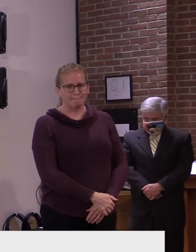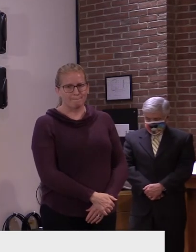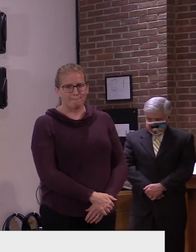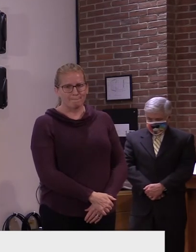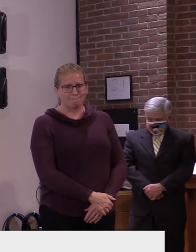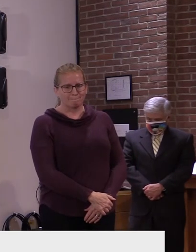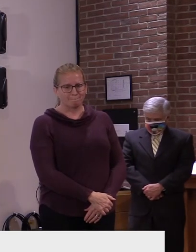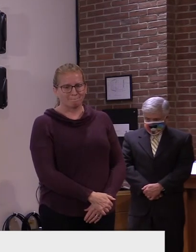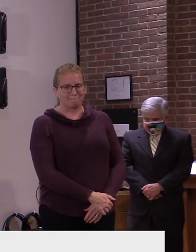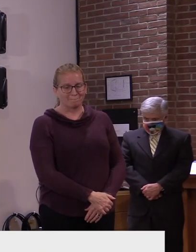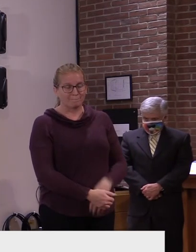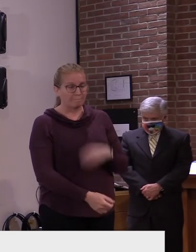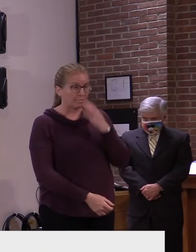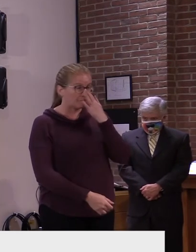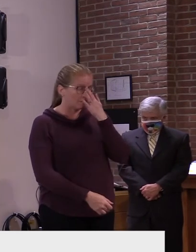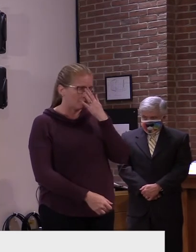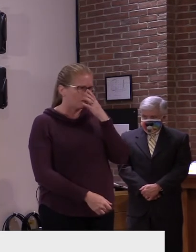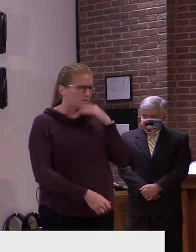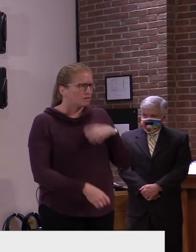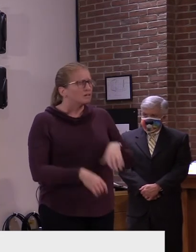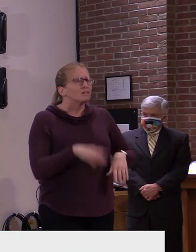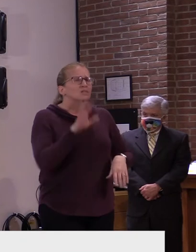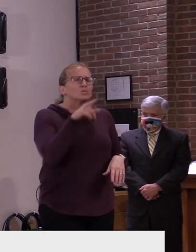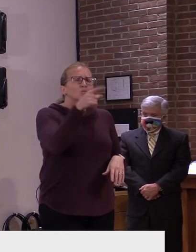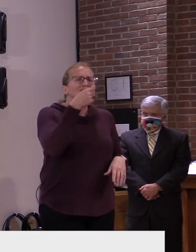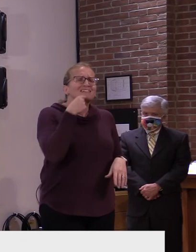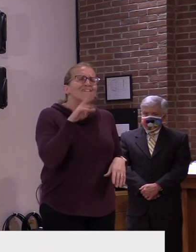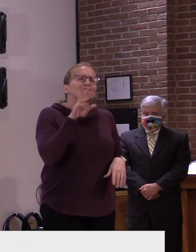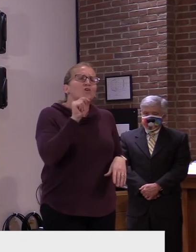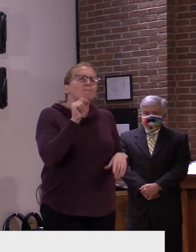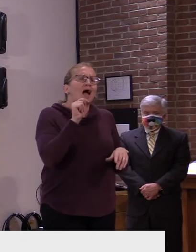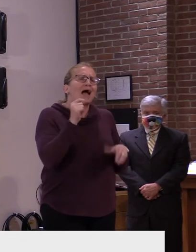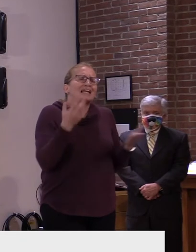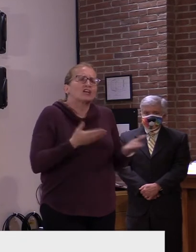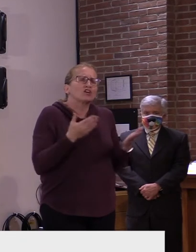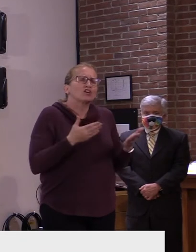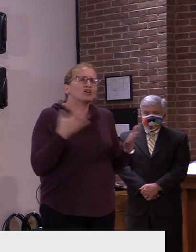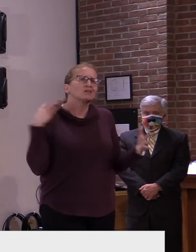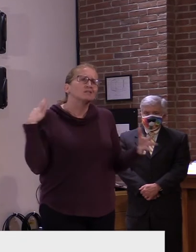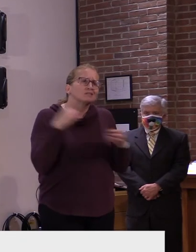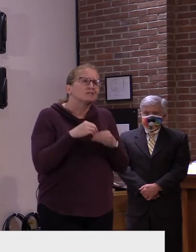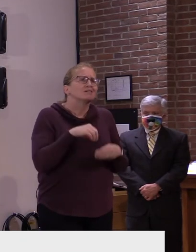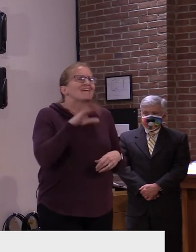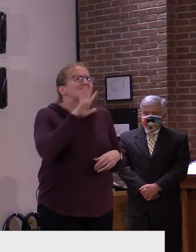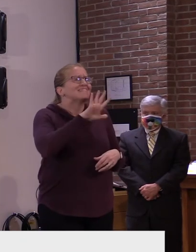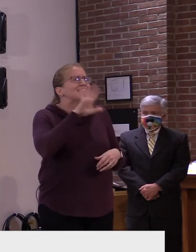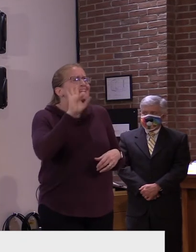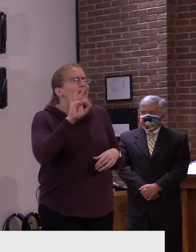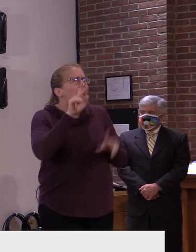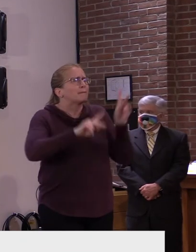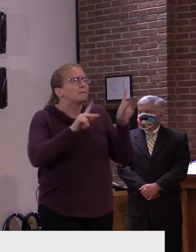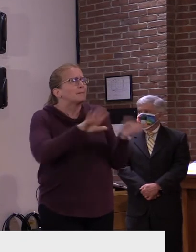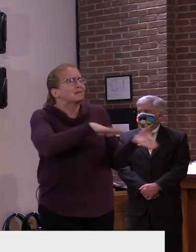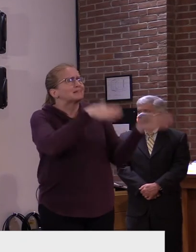the 59 people who died from covered how many of them had underwine conditions